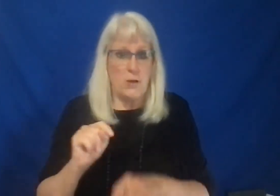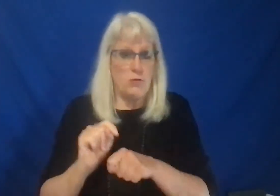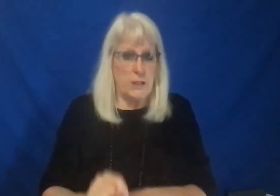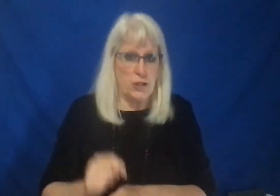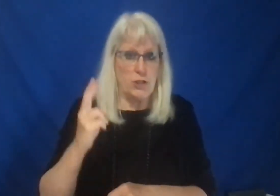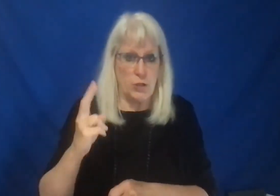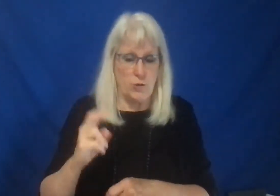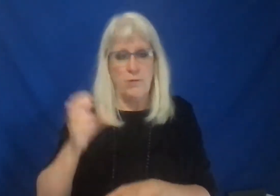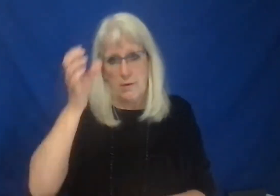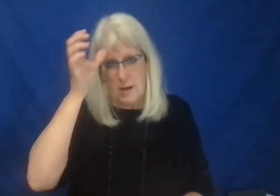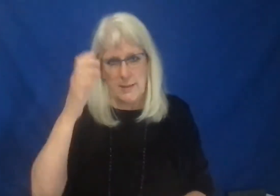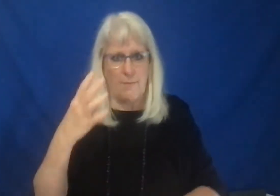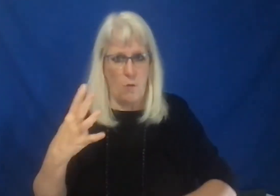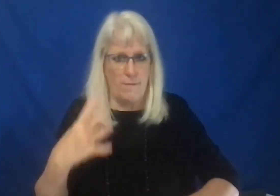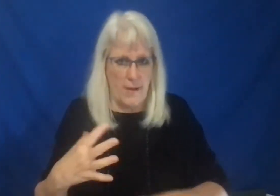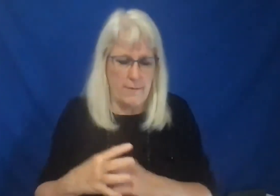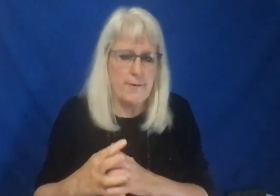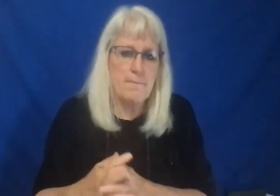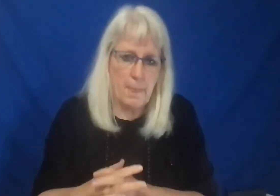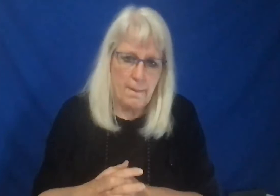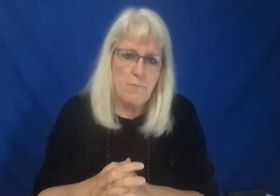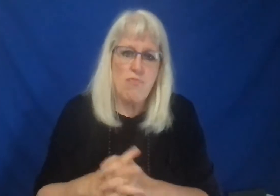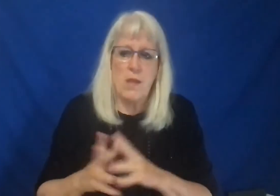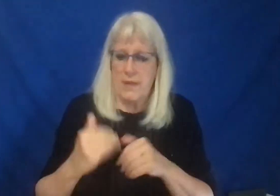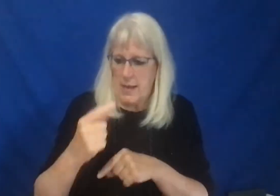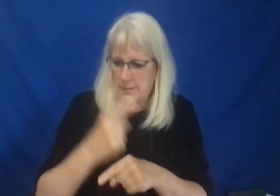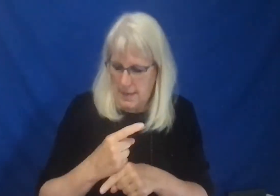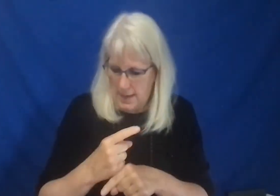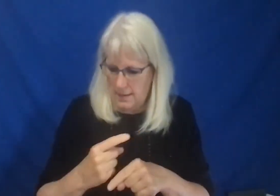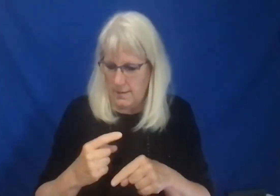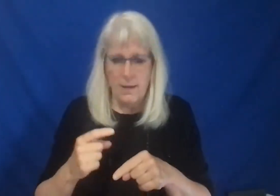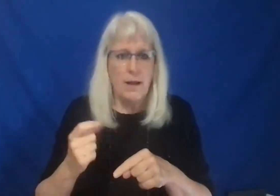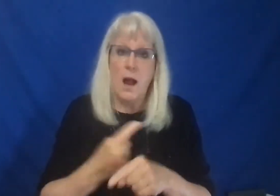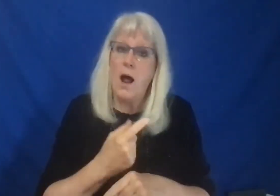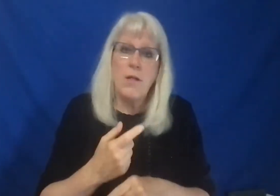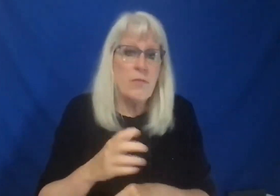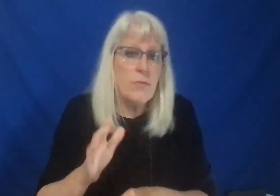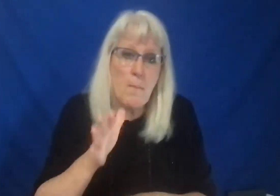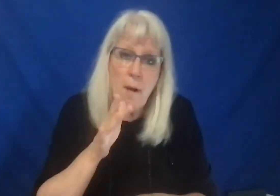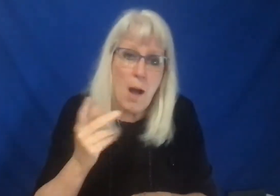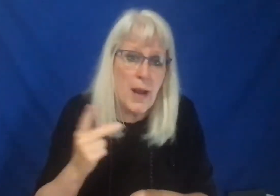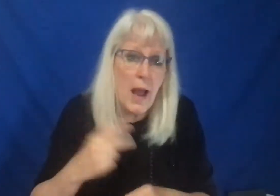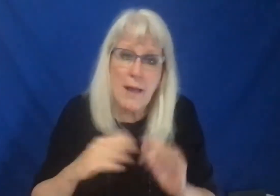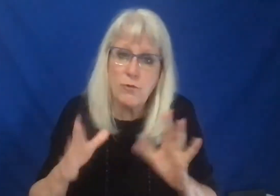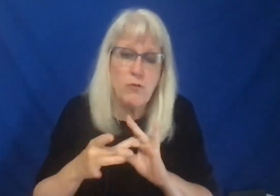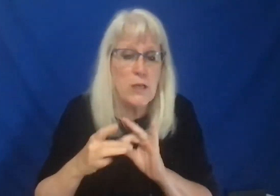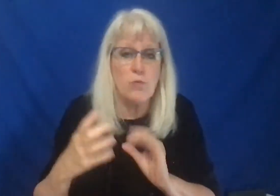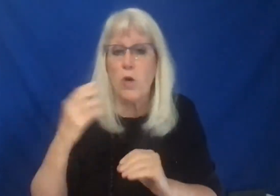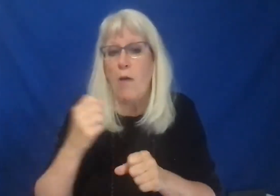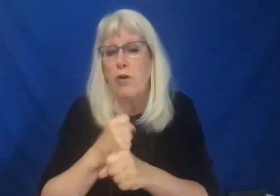and 5. And the next day when I had a chance, because the mom and I have a great relationship, we go out for coffee, we have our own channels